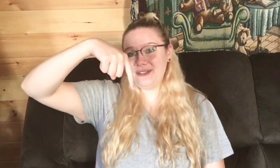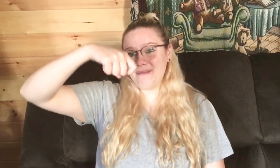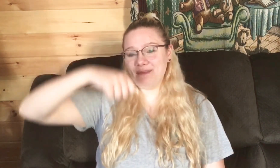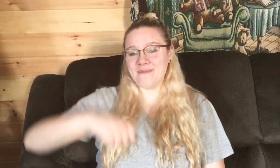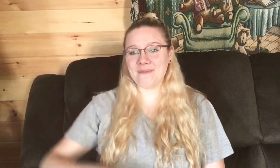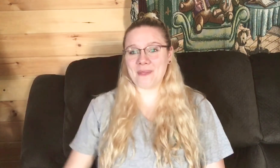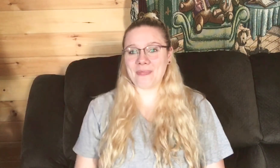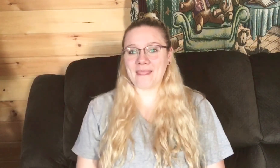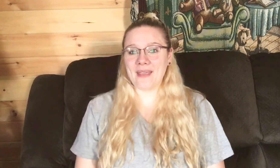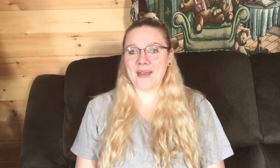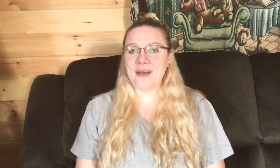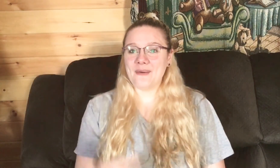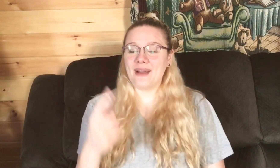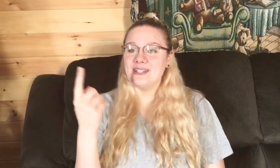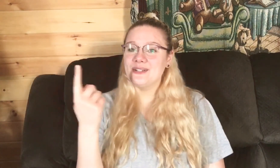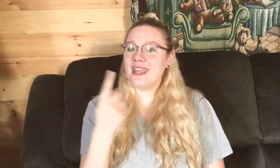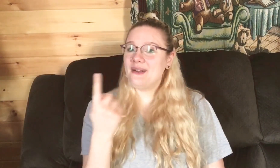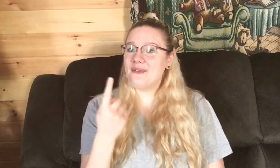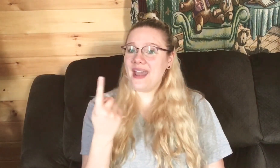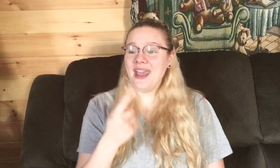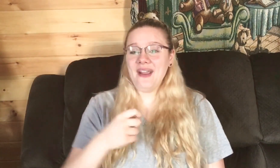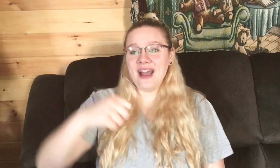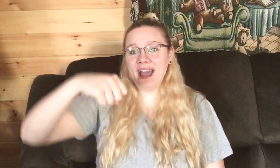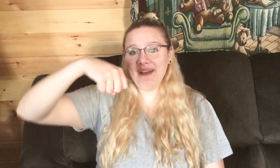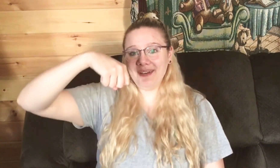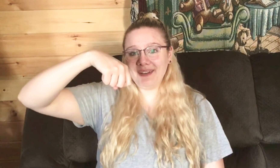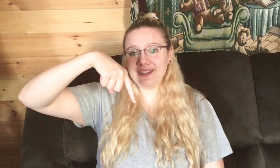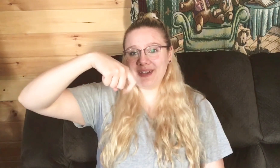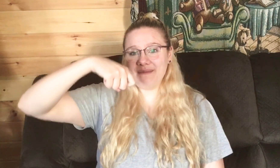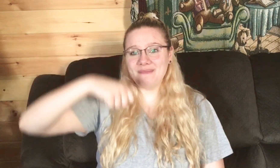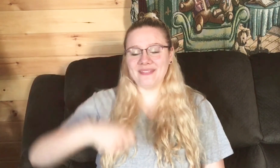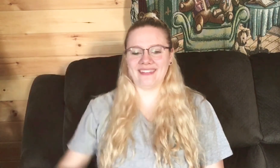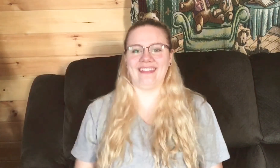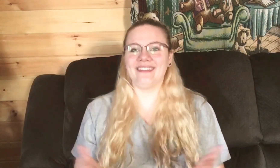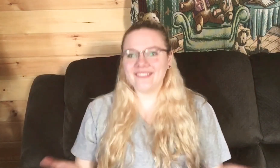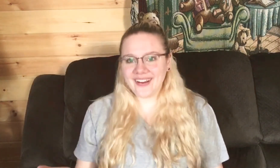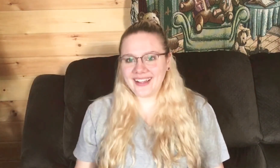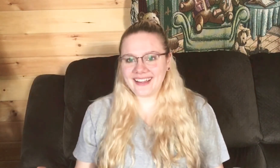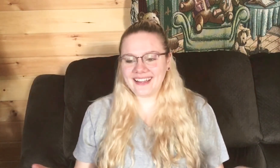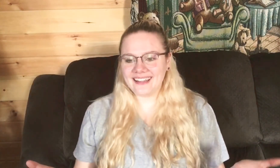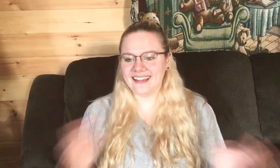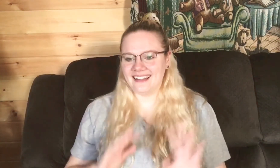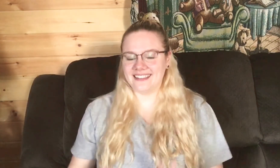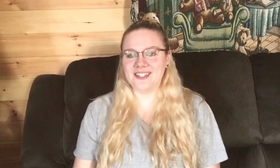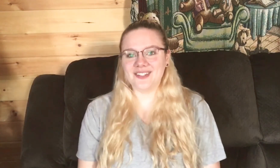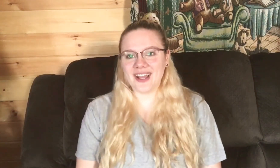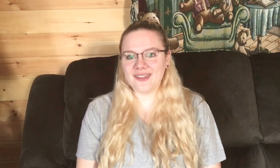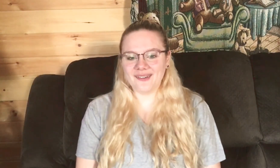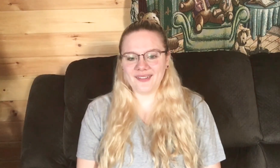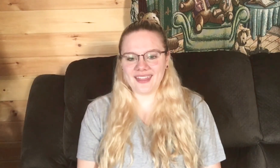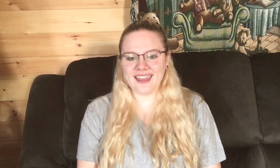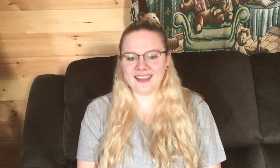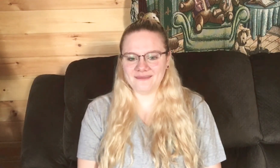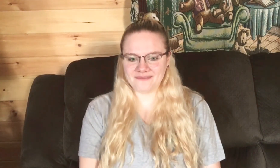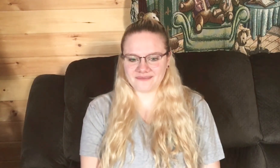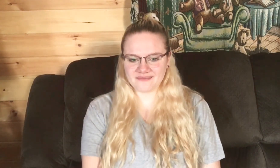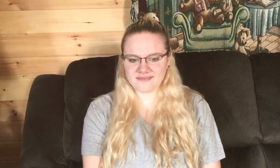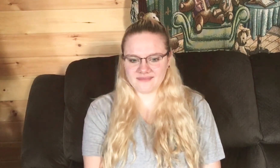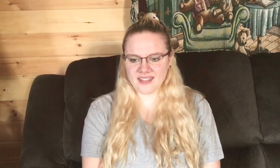Drip. Wondering where I will drip. Very good. Let's try the whole thing. Let's